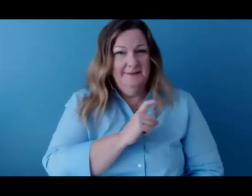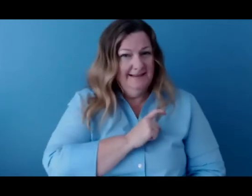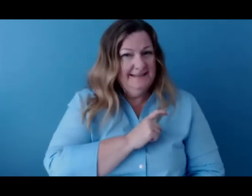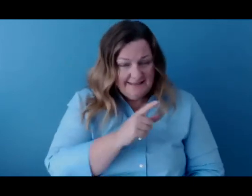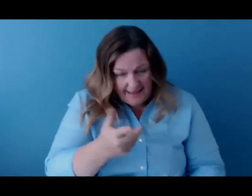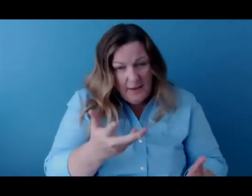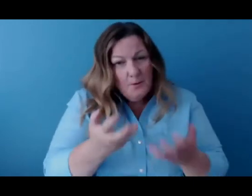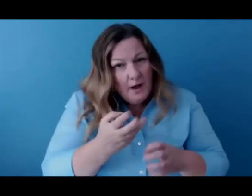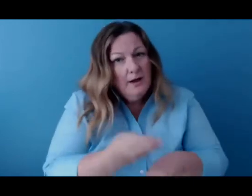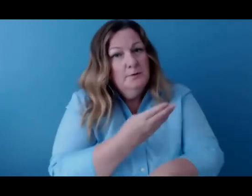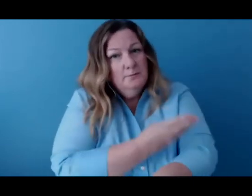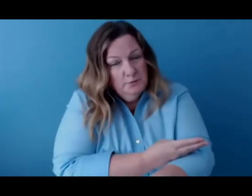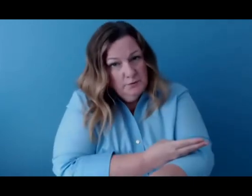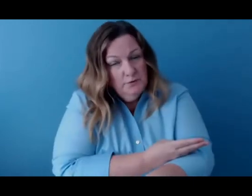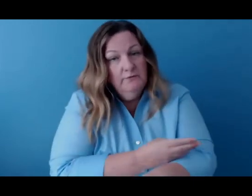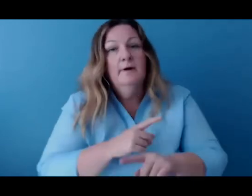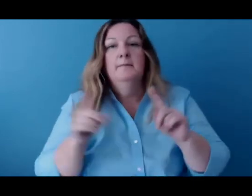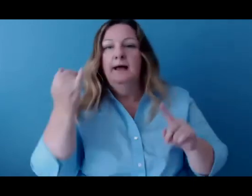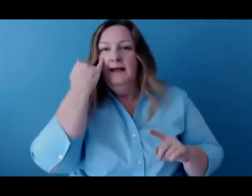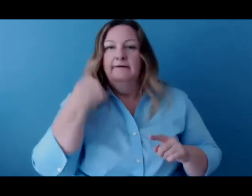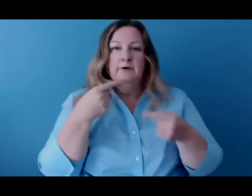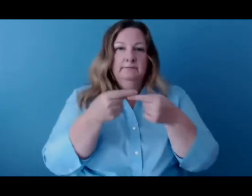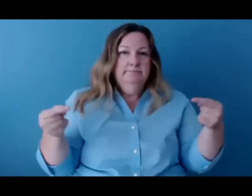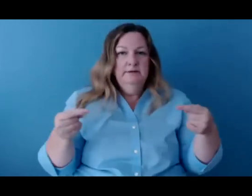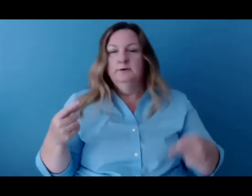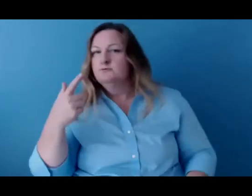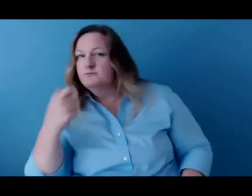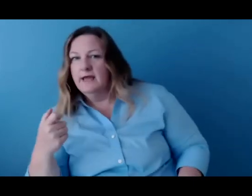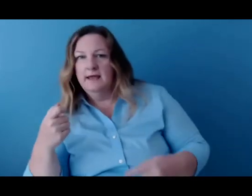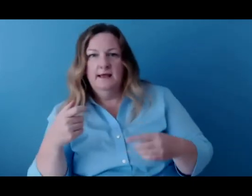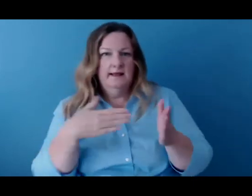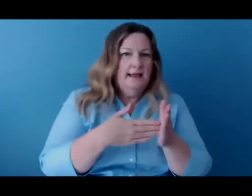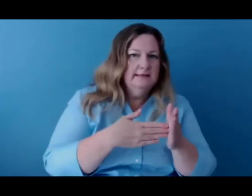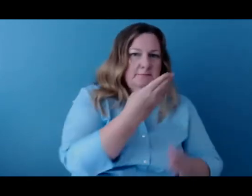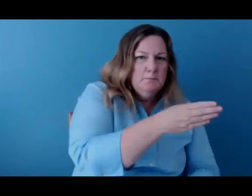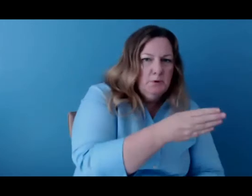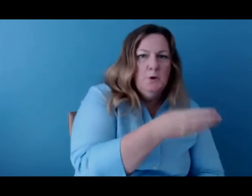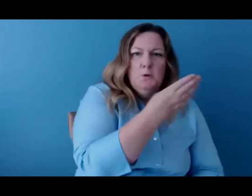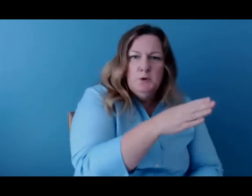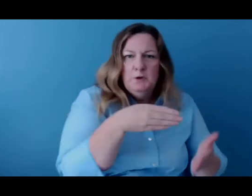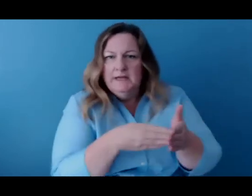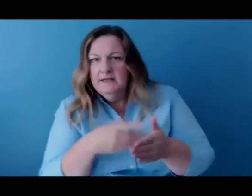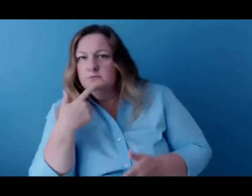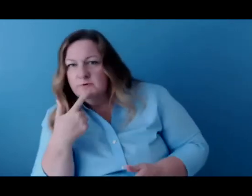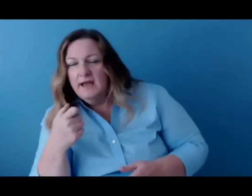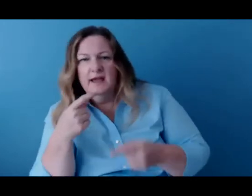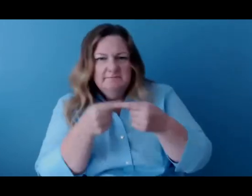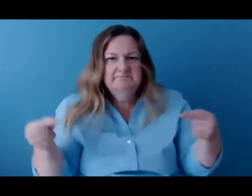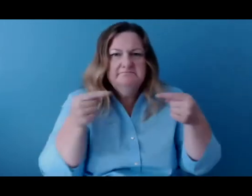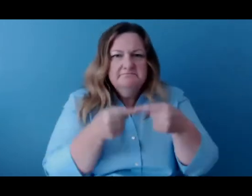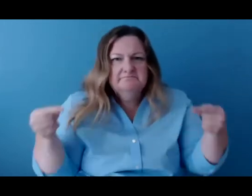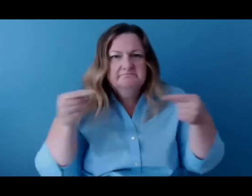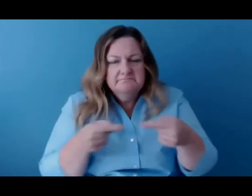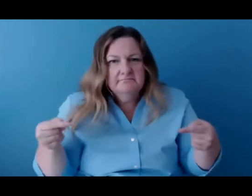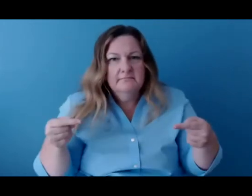society, you know, a red or blue issue, or, you know, make it so partisan, and I'm speaking specifically to the fact that, you know, I'm running